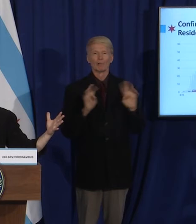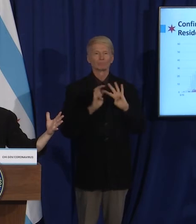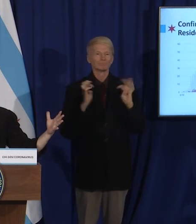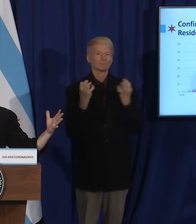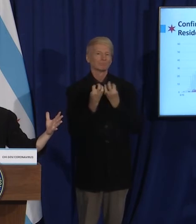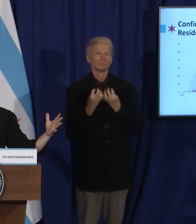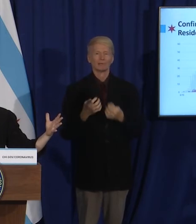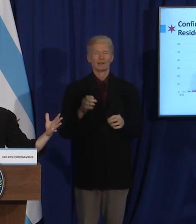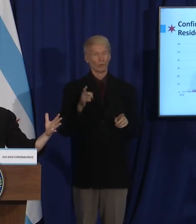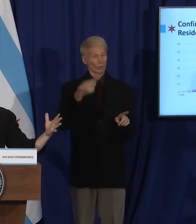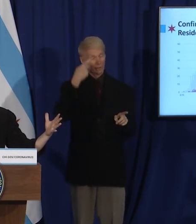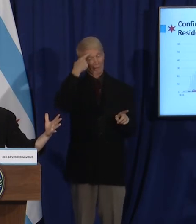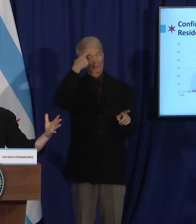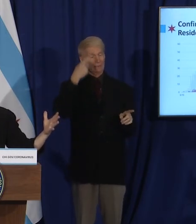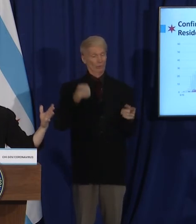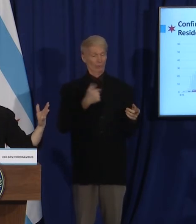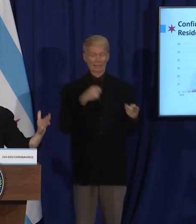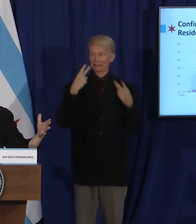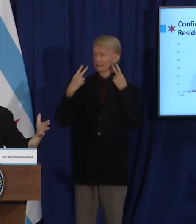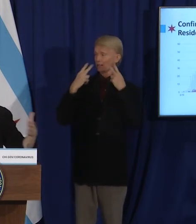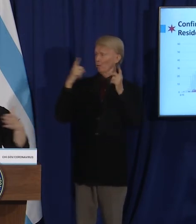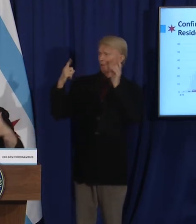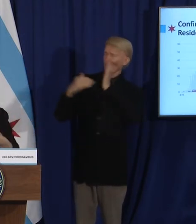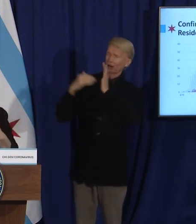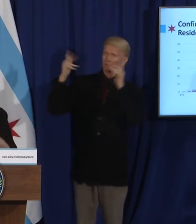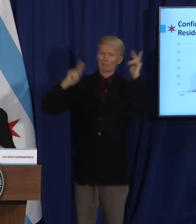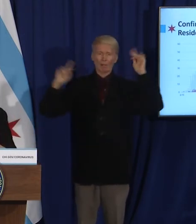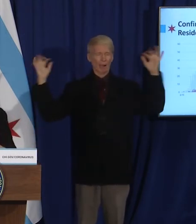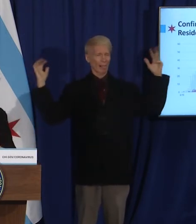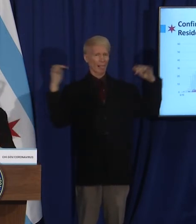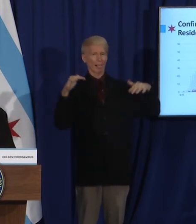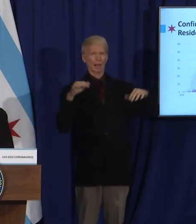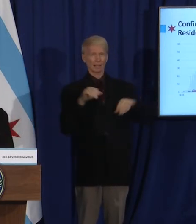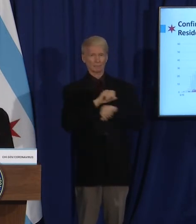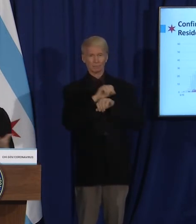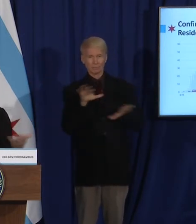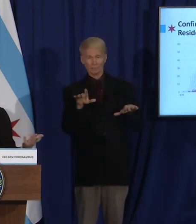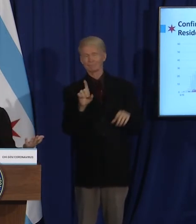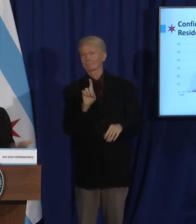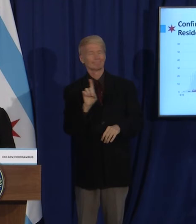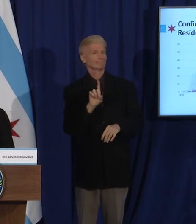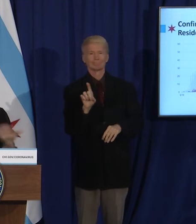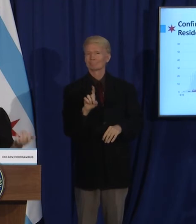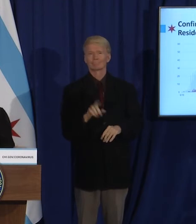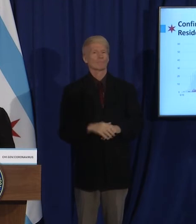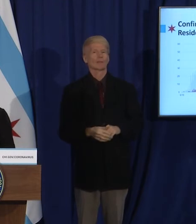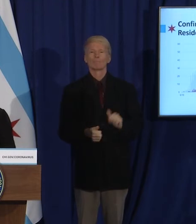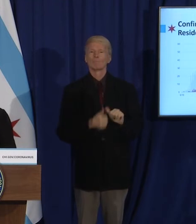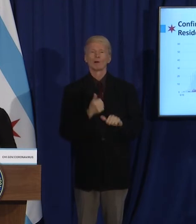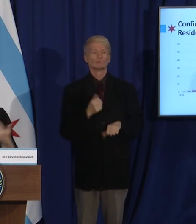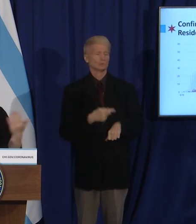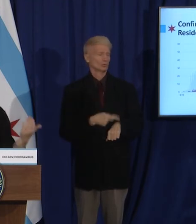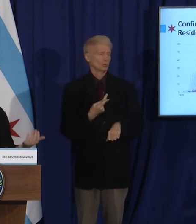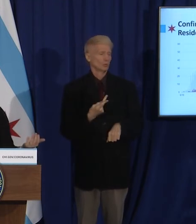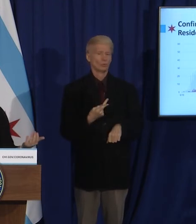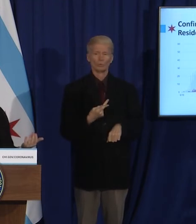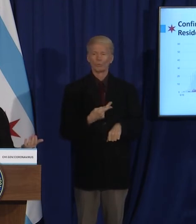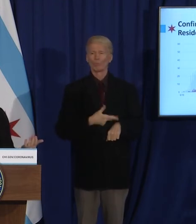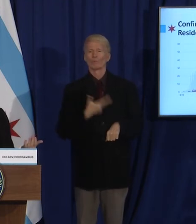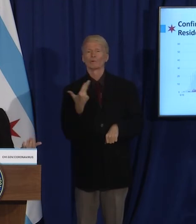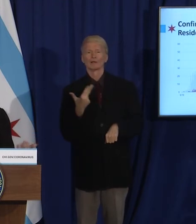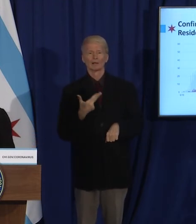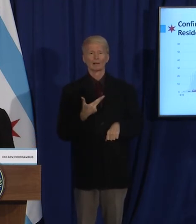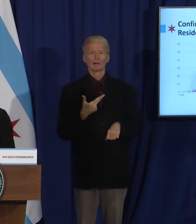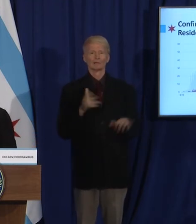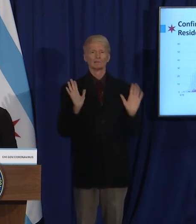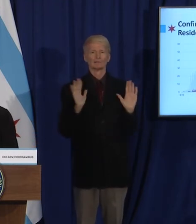huge outbreaks with hundreds of people. Broadly, many of our outbreaks are in the range of 2 cases, 3 cases, 6